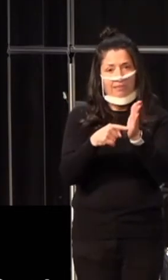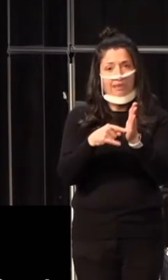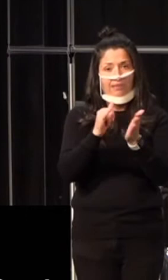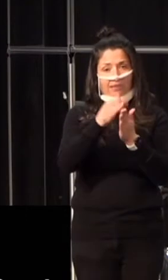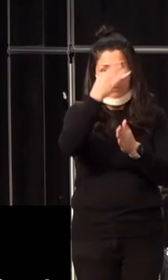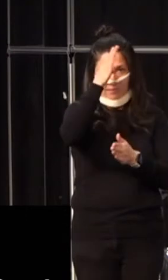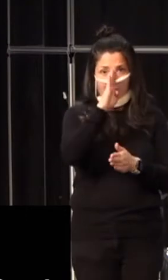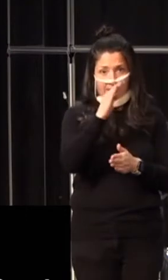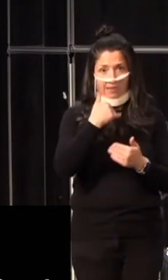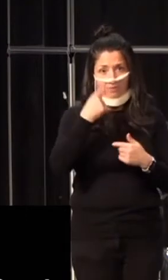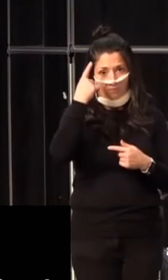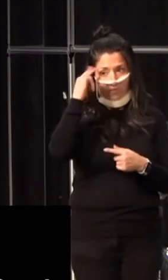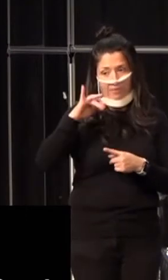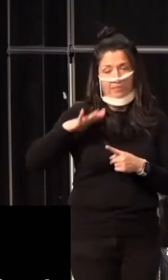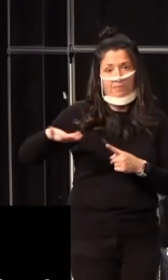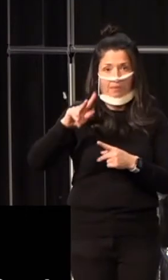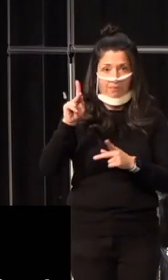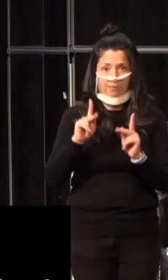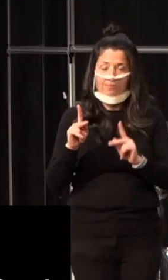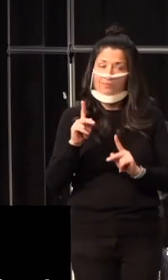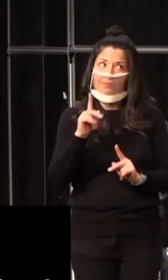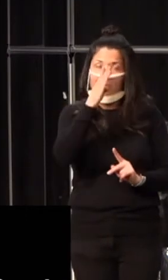that.